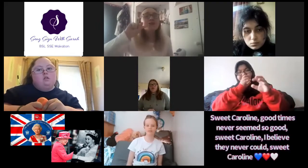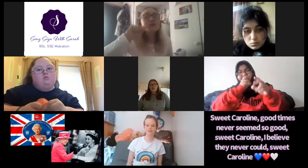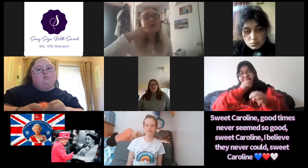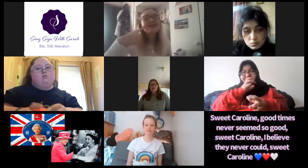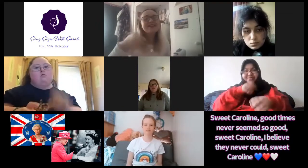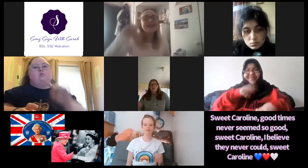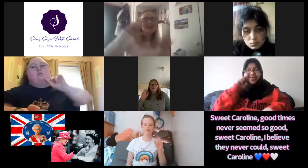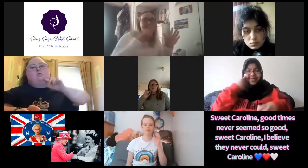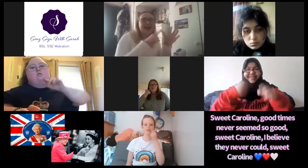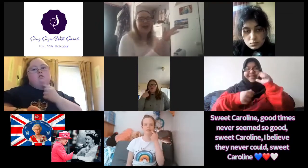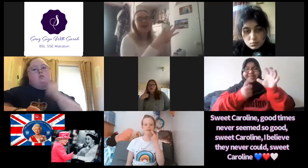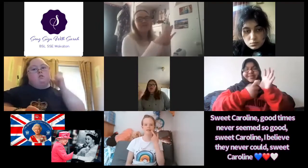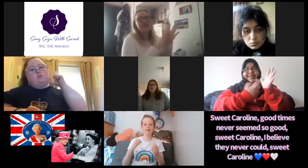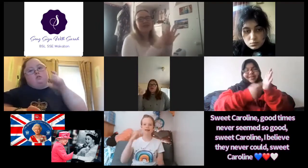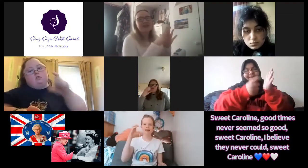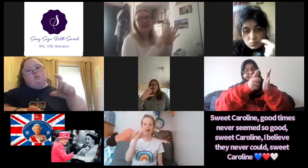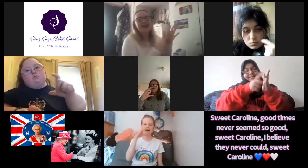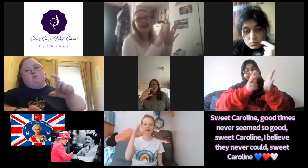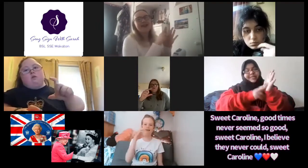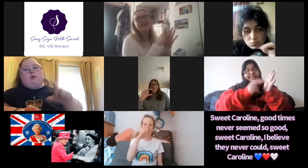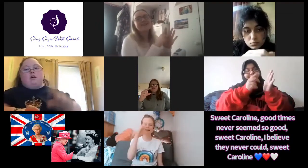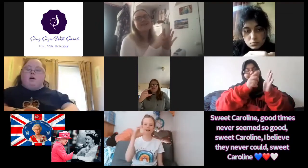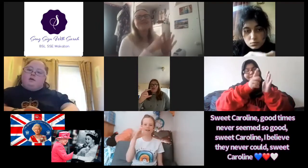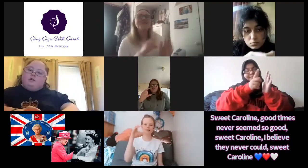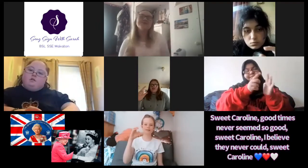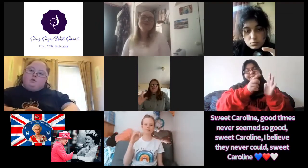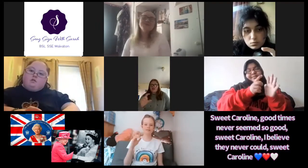Sweet Caroline